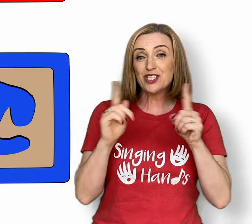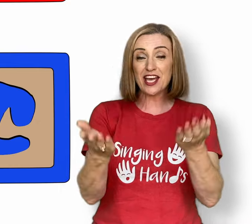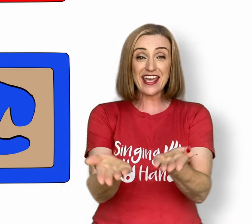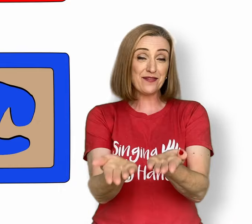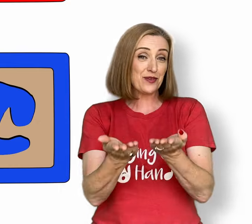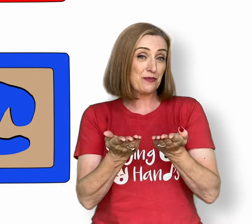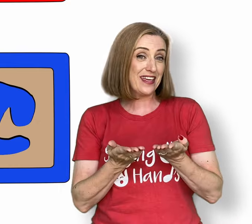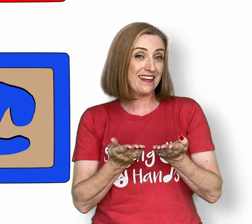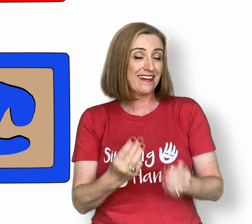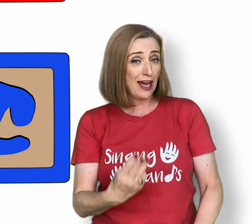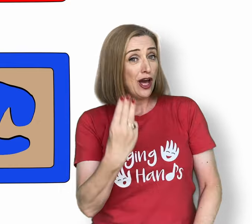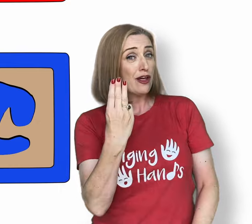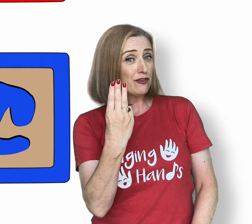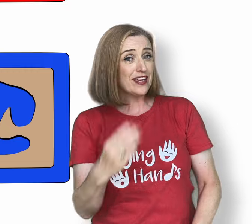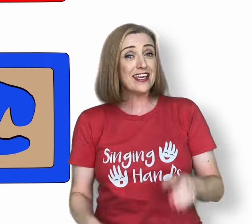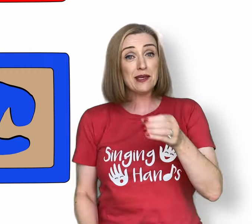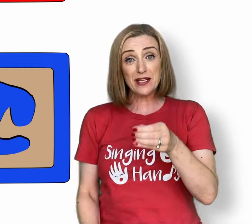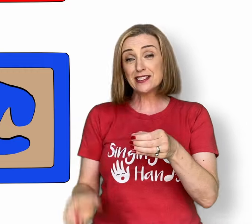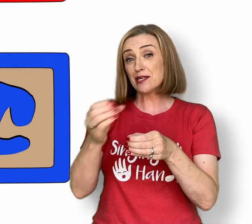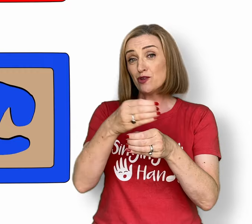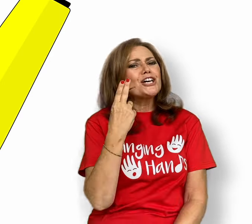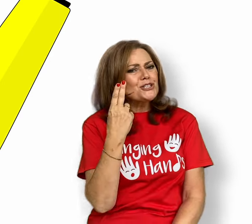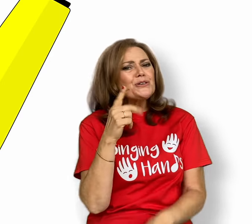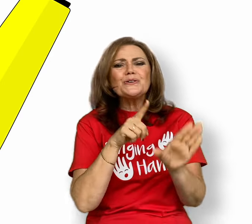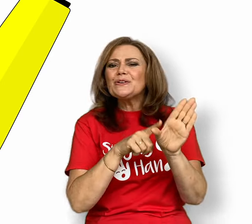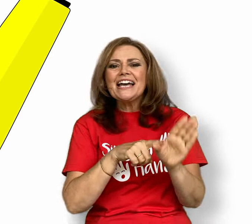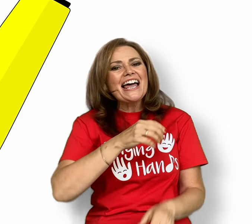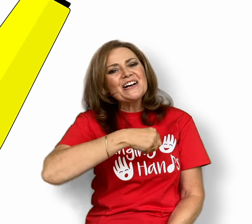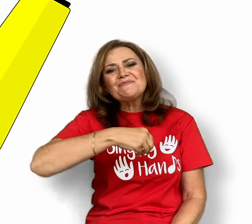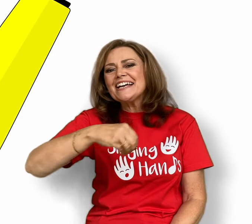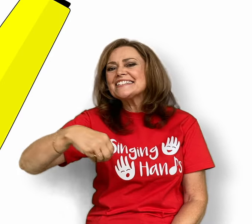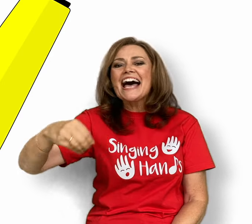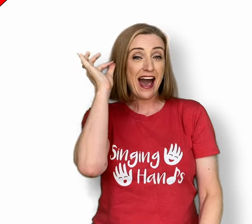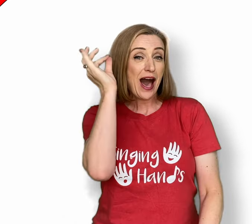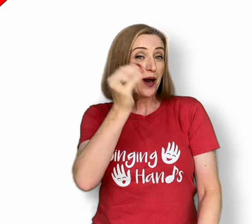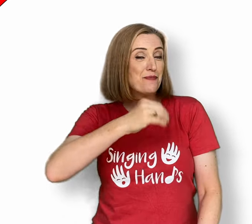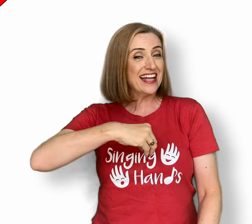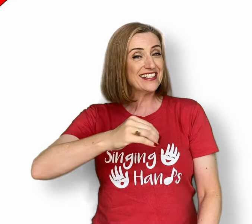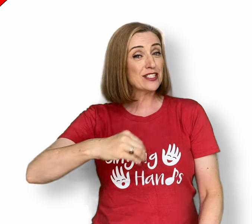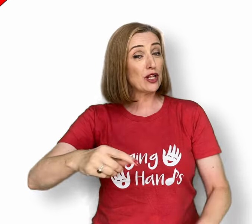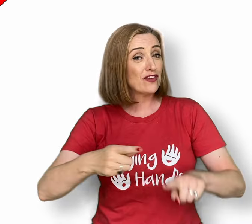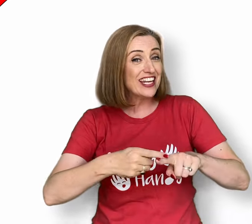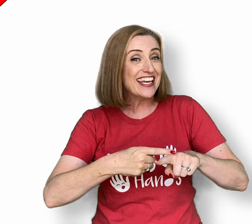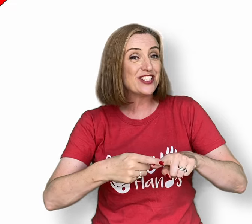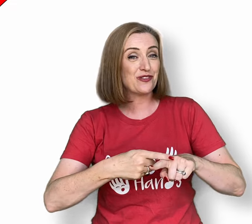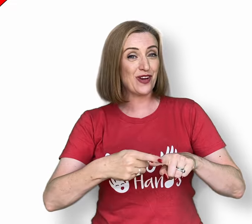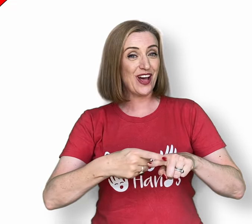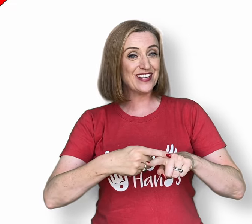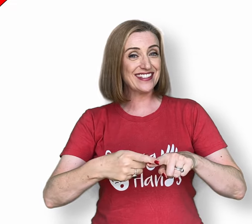my teacher gave to me three building bricks, two yellow pens and a pencil